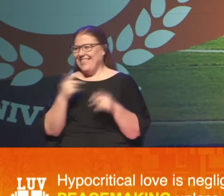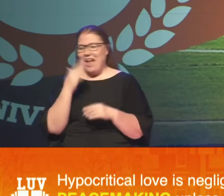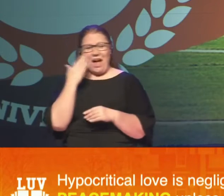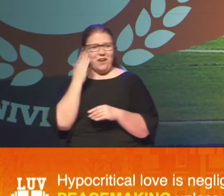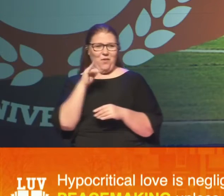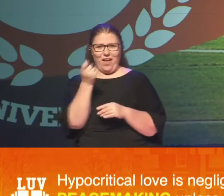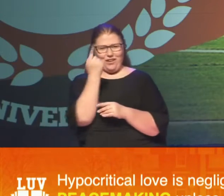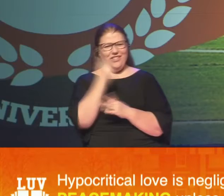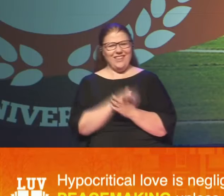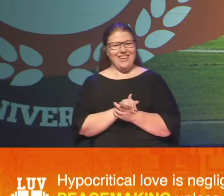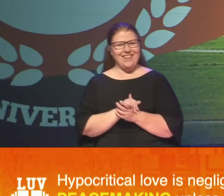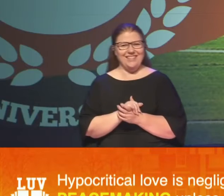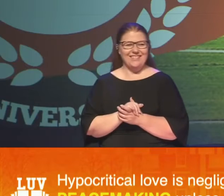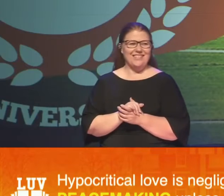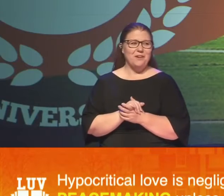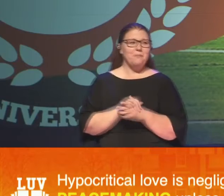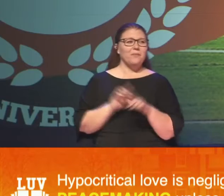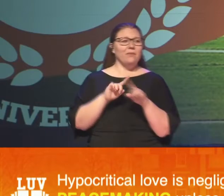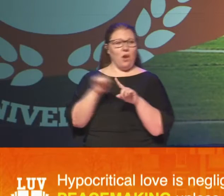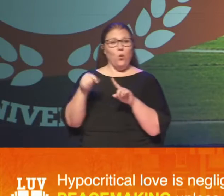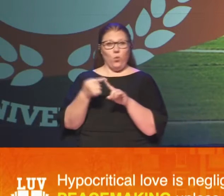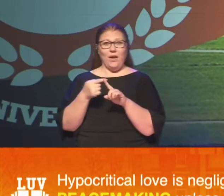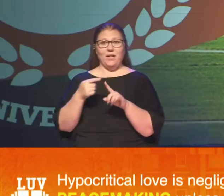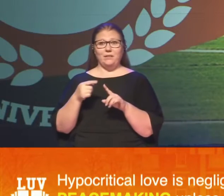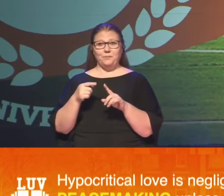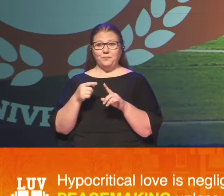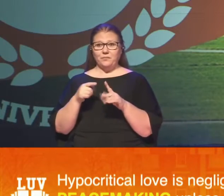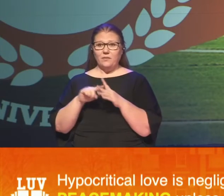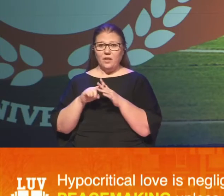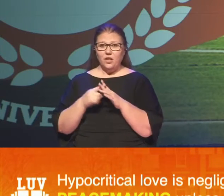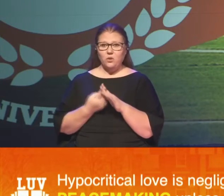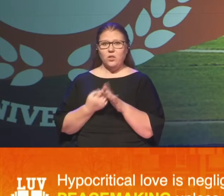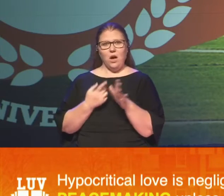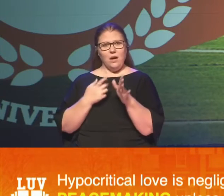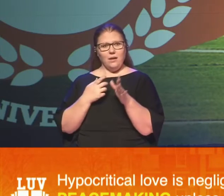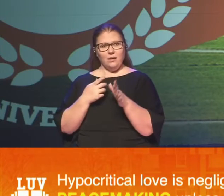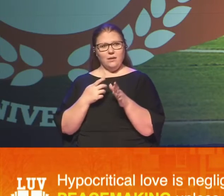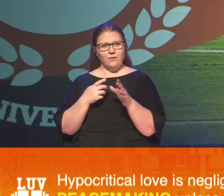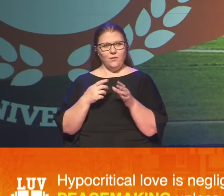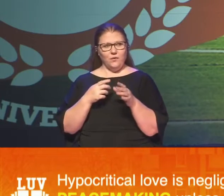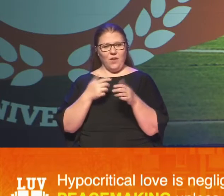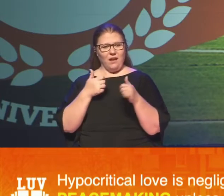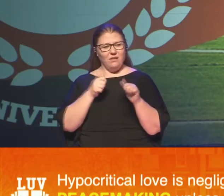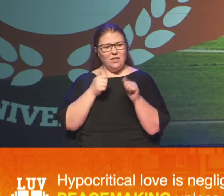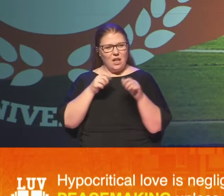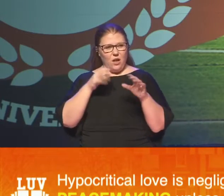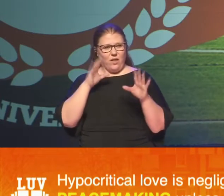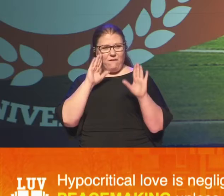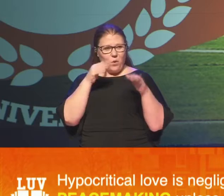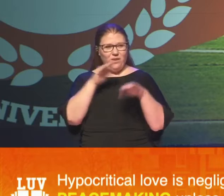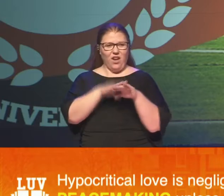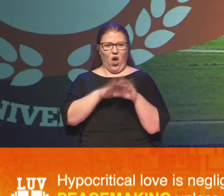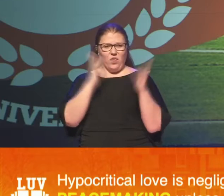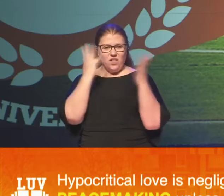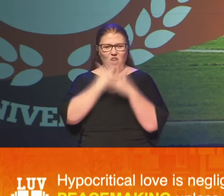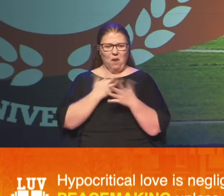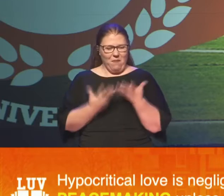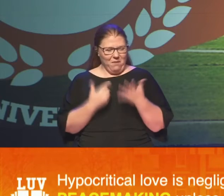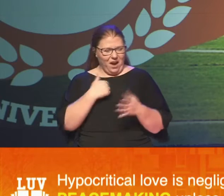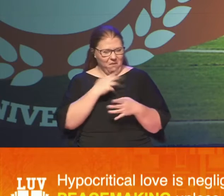do. I get it. But when you start pressing into the systemic realities of our world and you start going, maybe I'm participating in